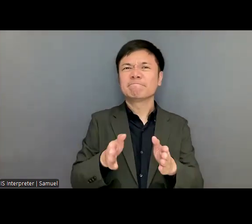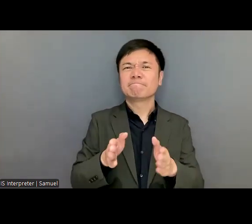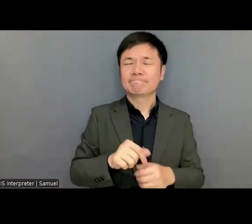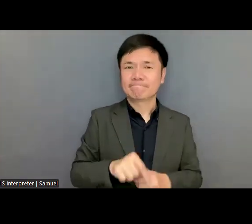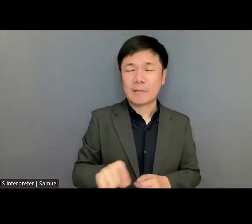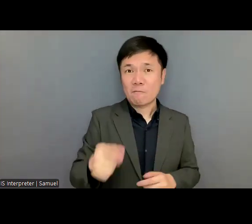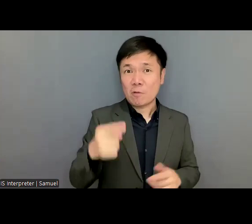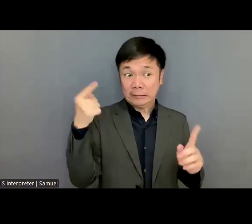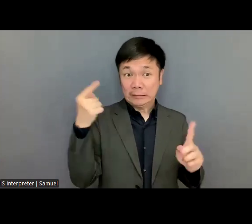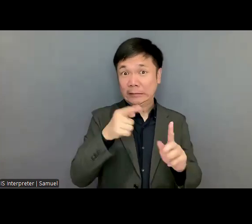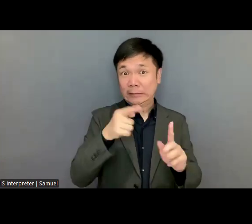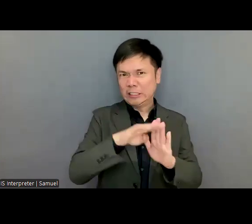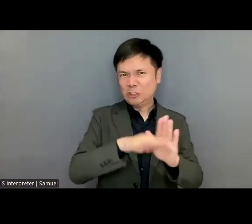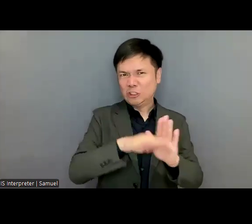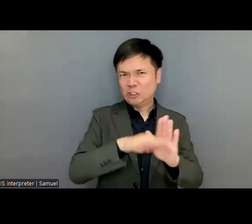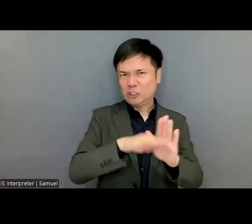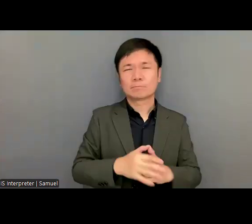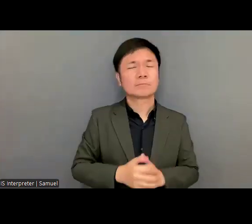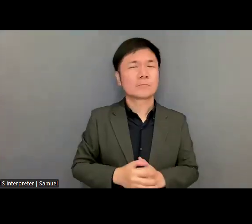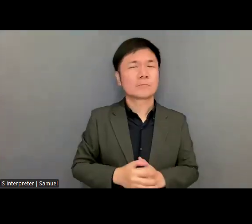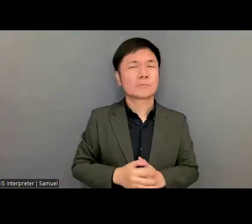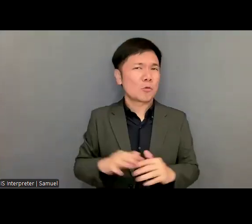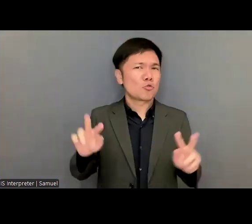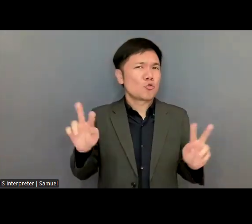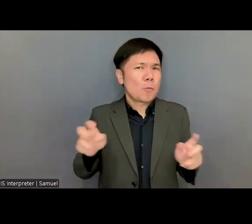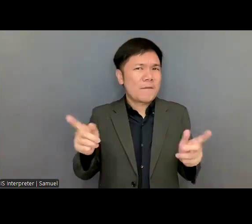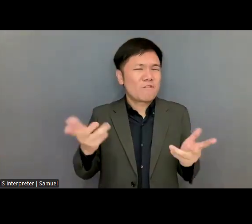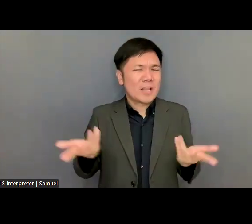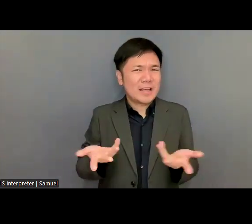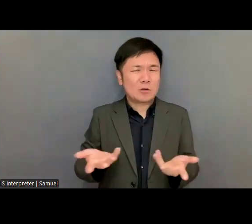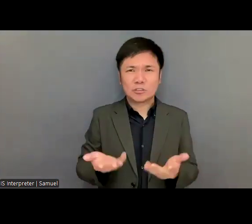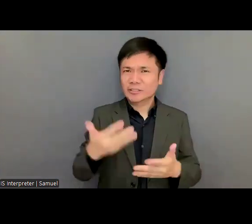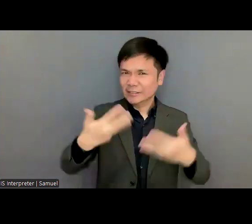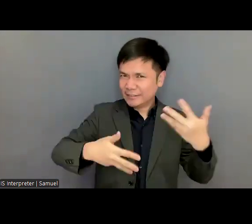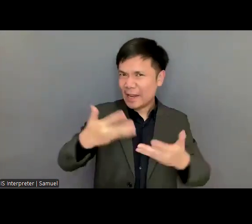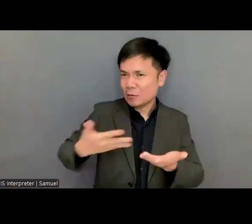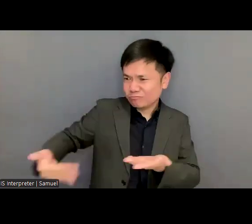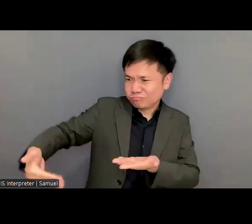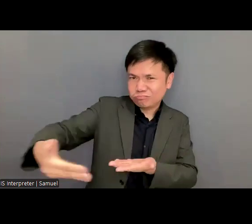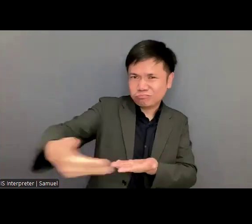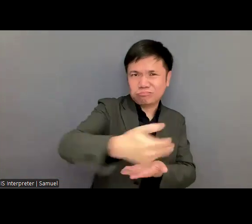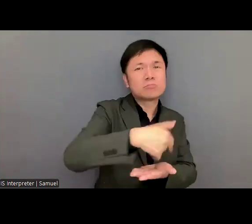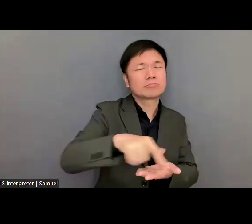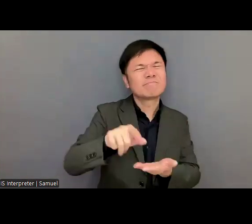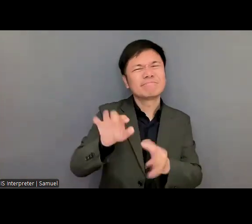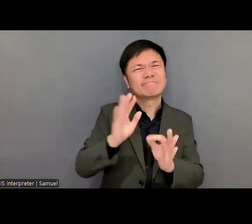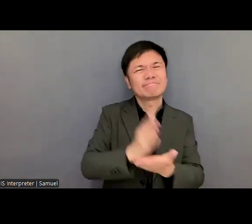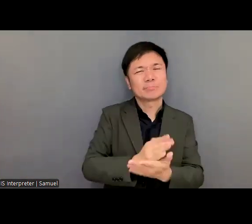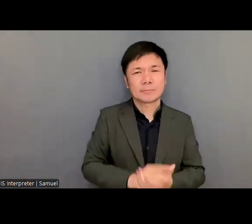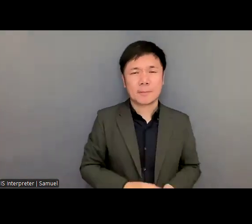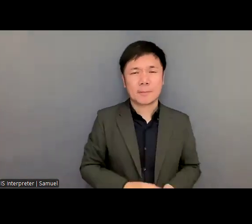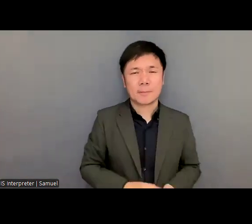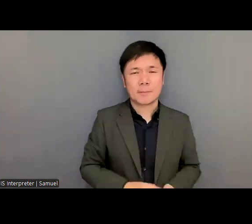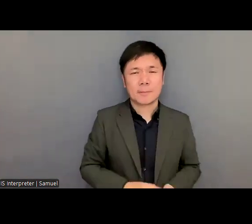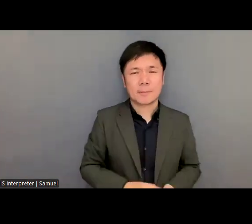and these issues, and especially about data collection and other things. Thank you so much, Olga. We are going to have